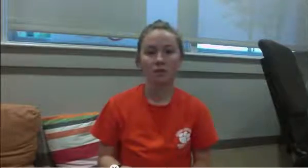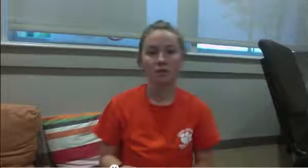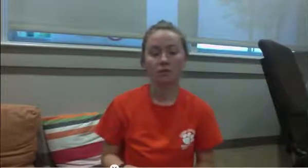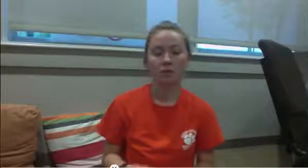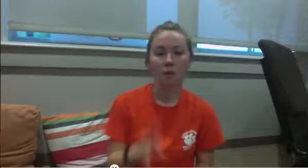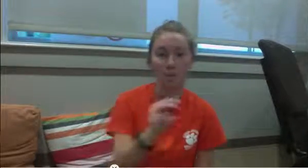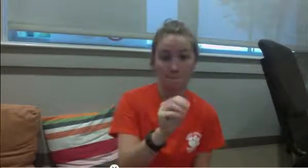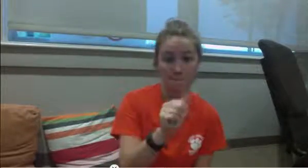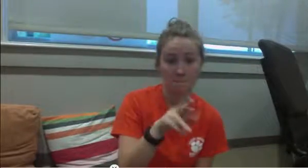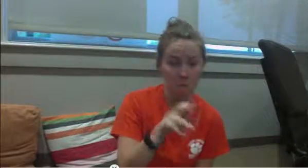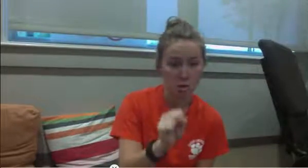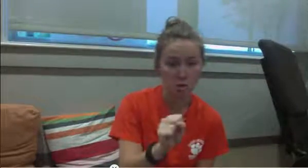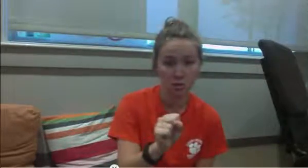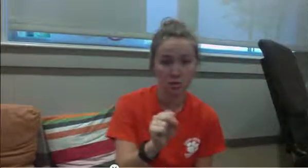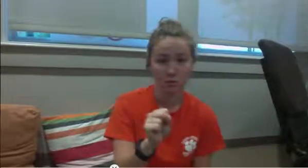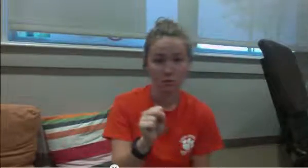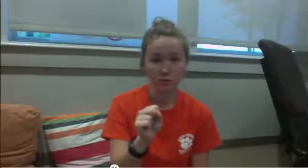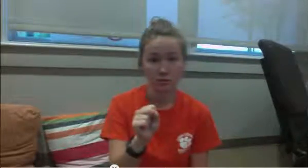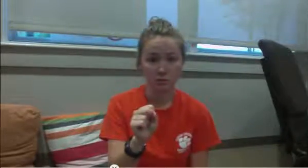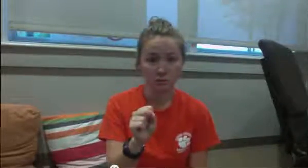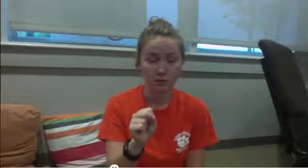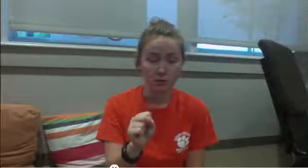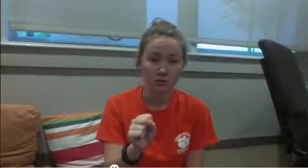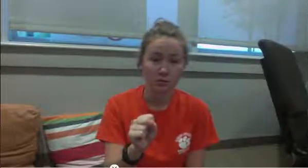we don't really know a lot about.